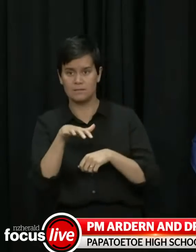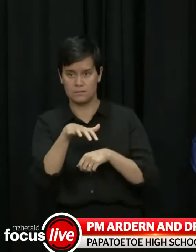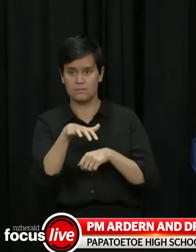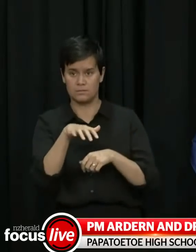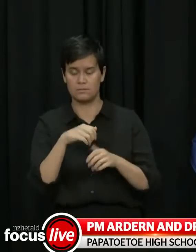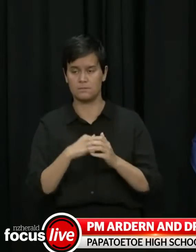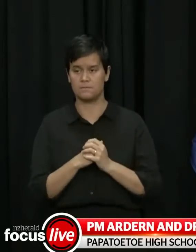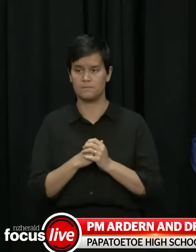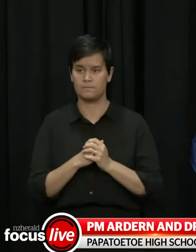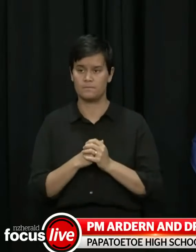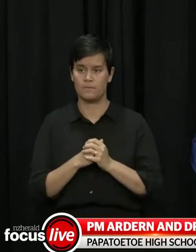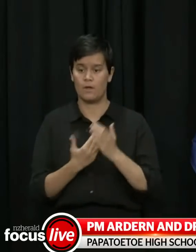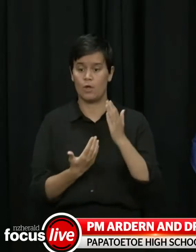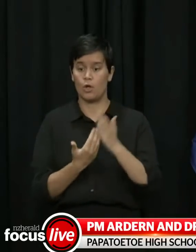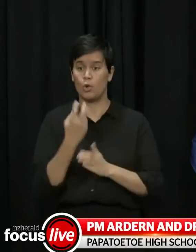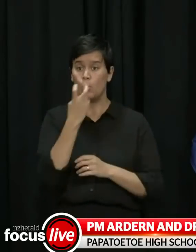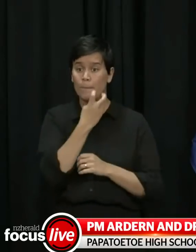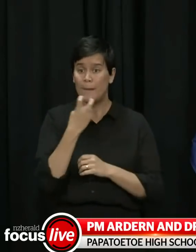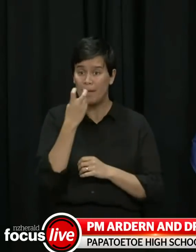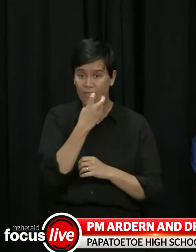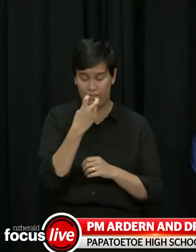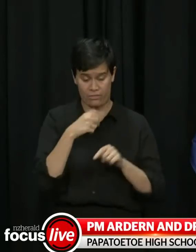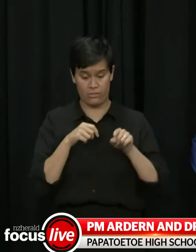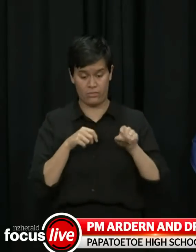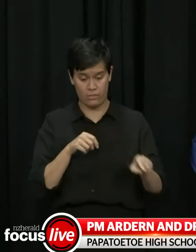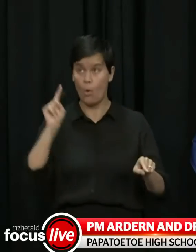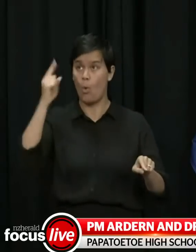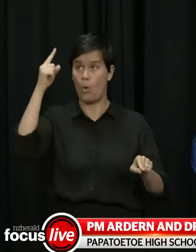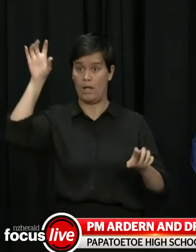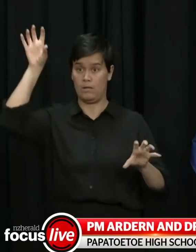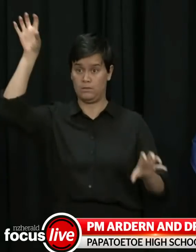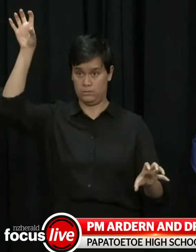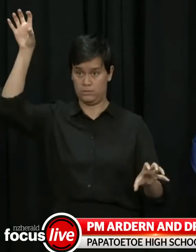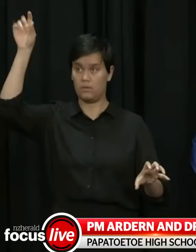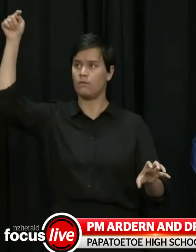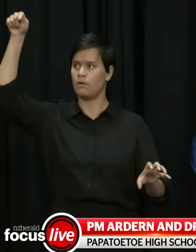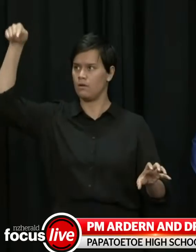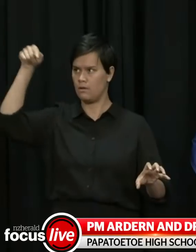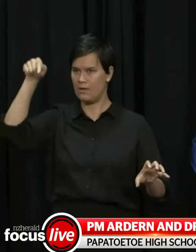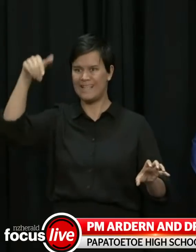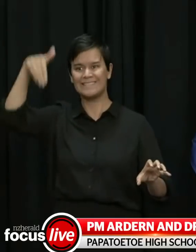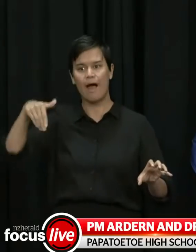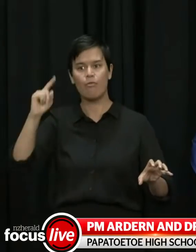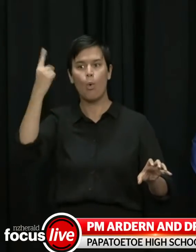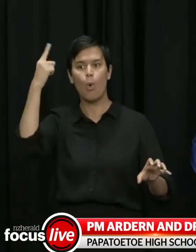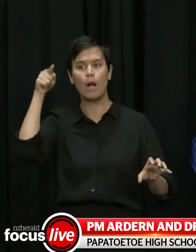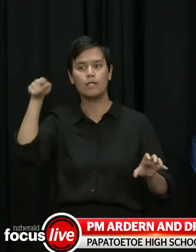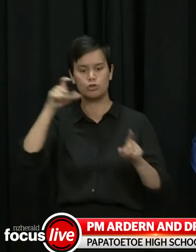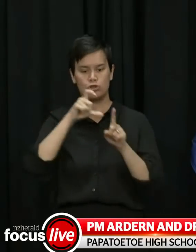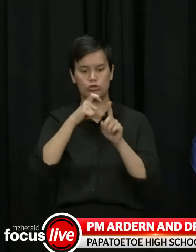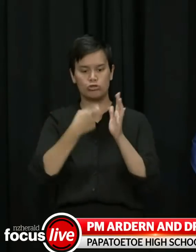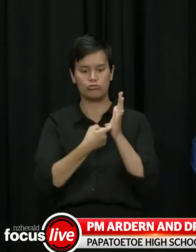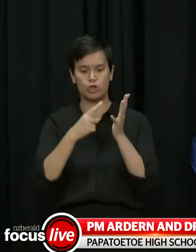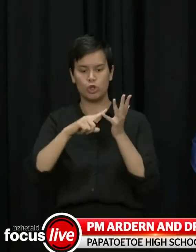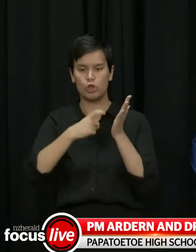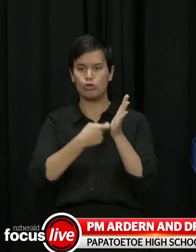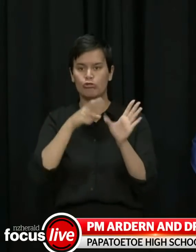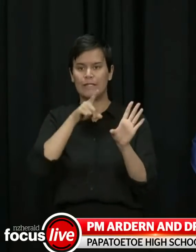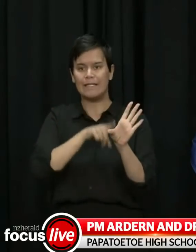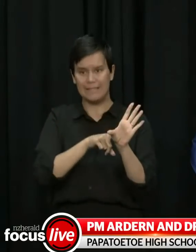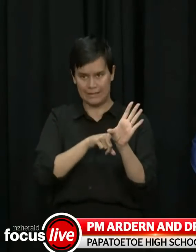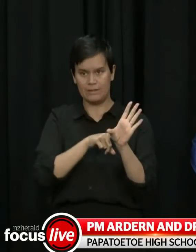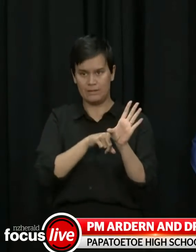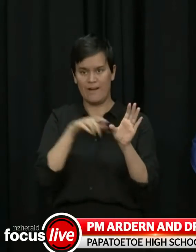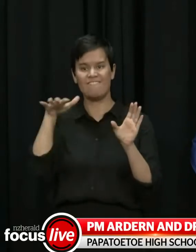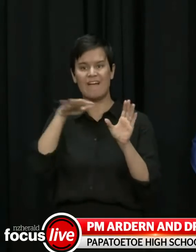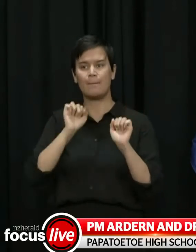There are also 1 or 2 locations that are en route to New Plymouth, including the McDonald's in Drury at the BP Motorway Service Centre. So again, if you have